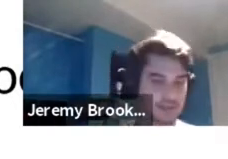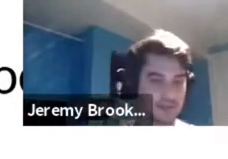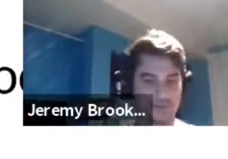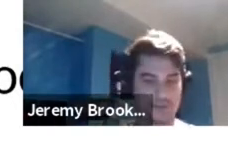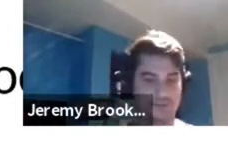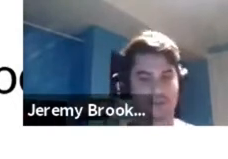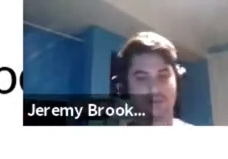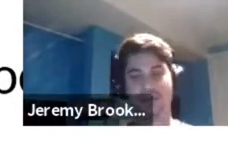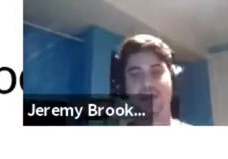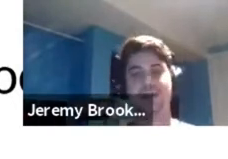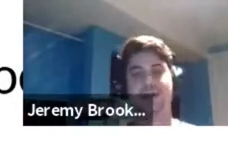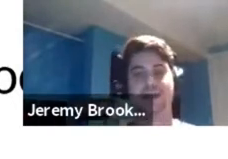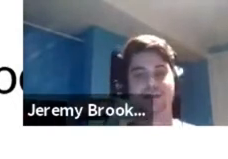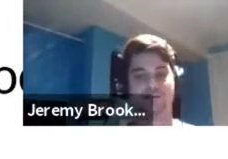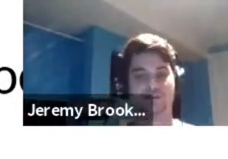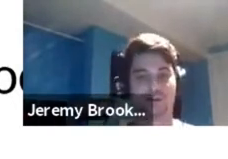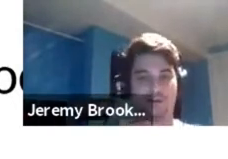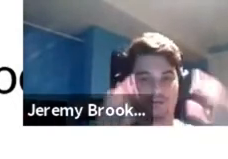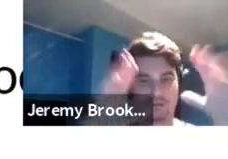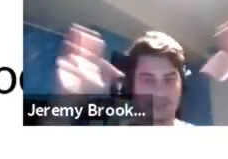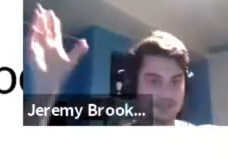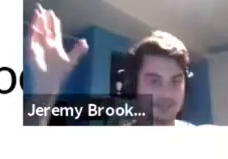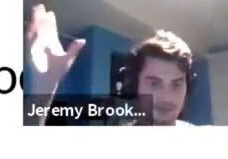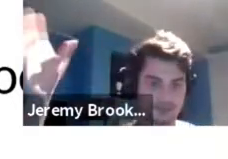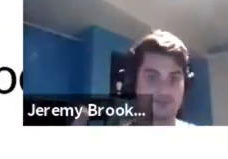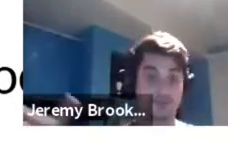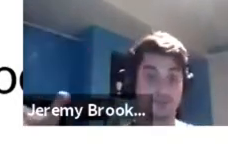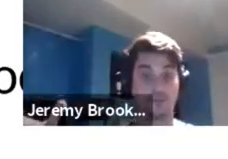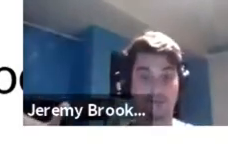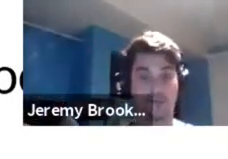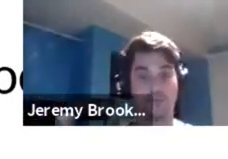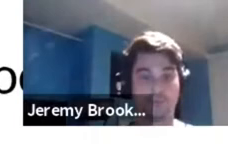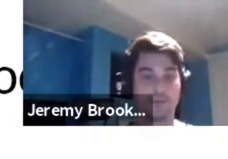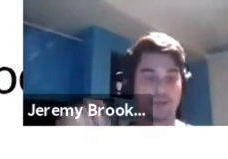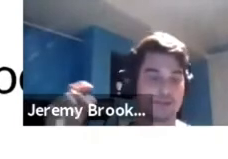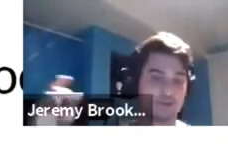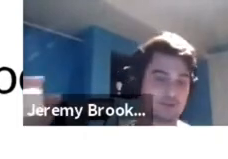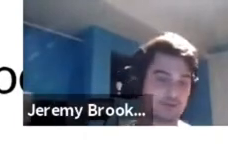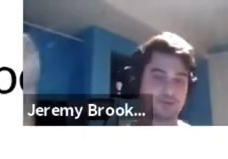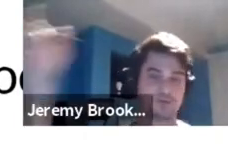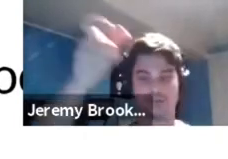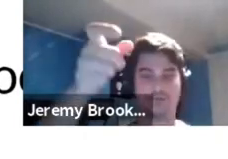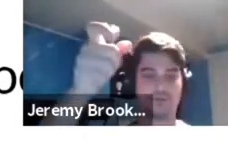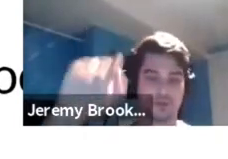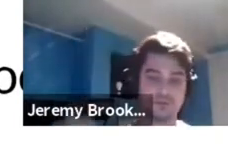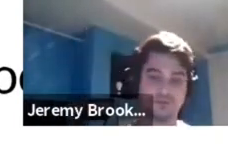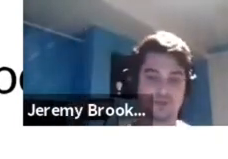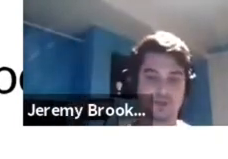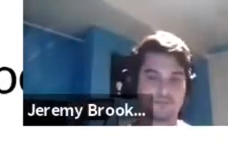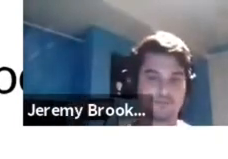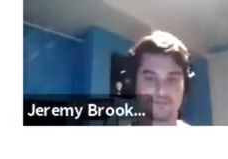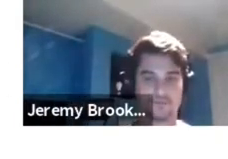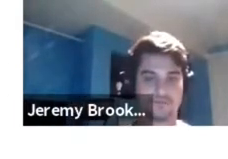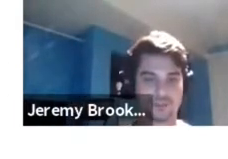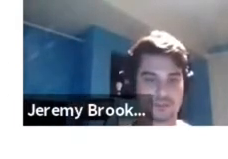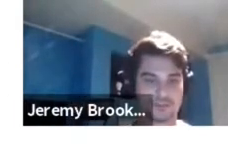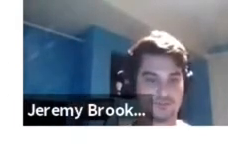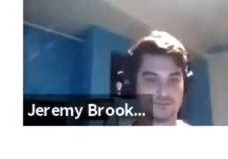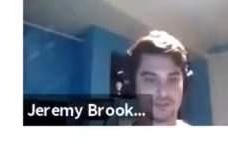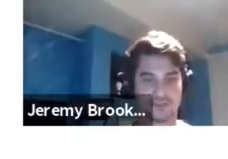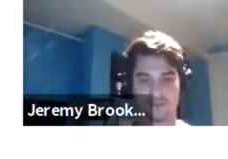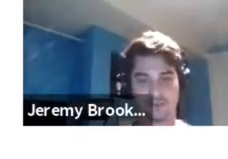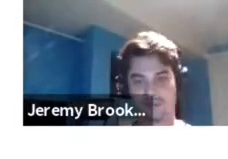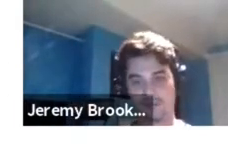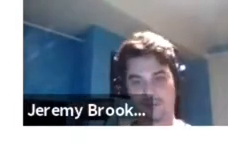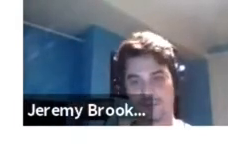have a video at the end if we have time to show it, and you are presented in front of this big globe, and you can hold your controller up, such